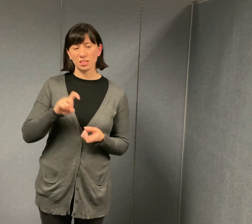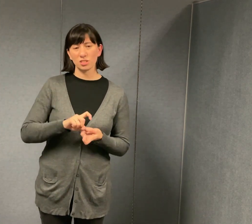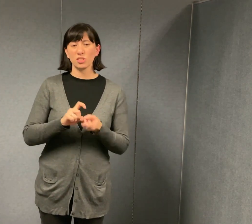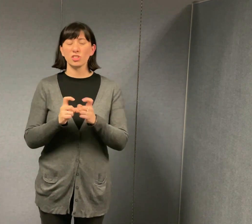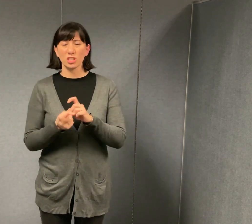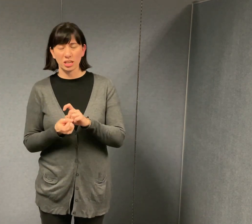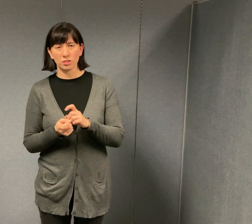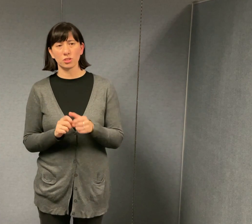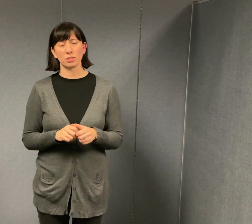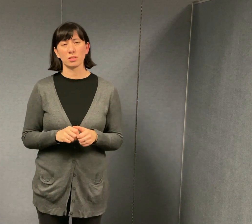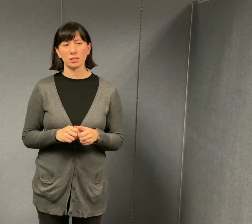units of measurement.